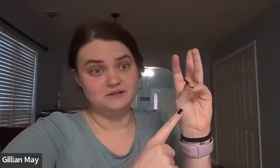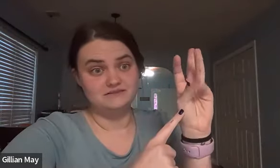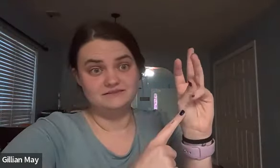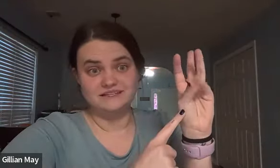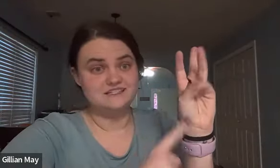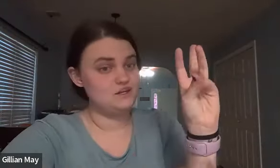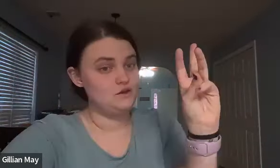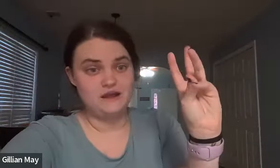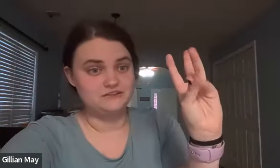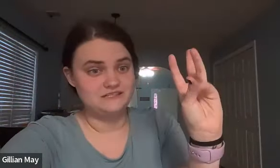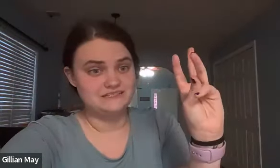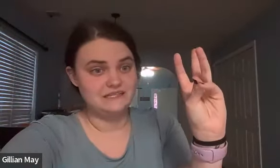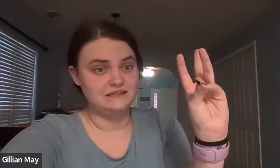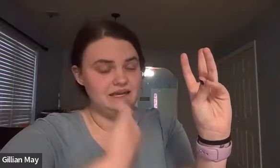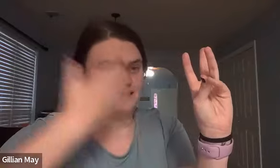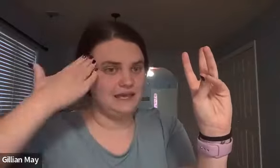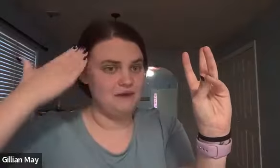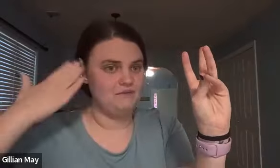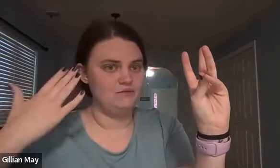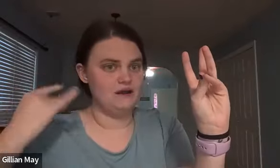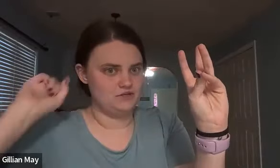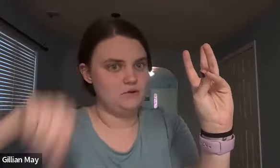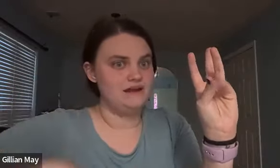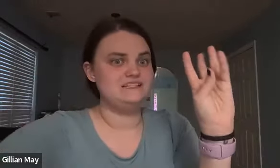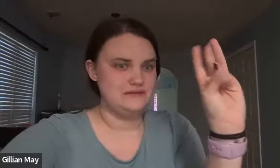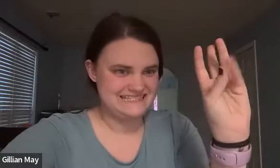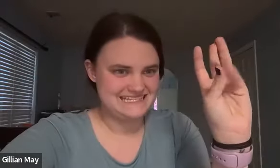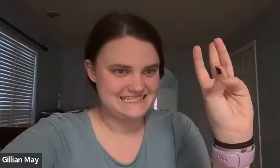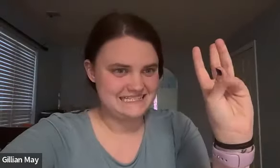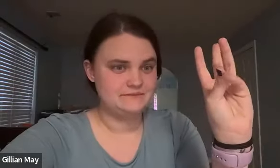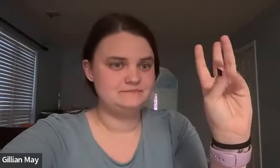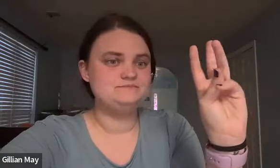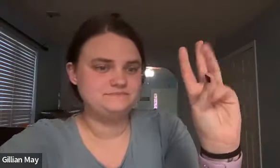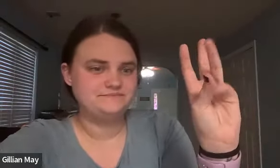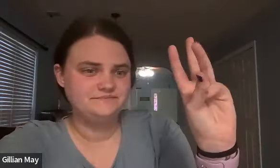one. This is the only way I'll do 16. Like in my mind, when I respond, it's always 16.